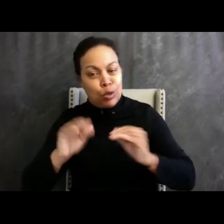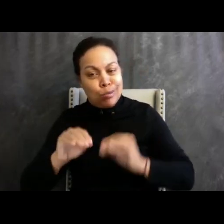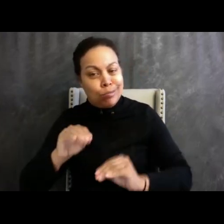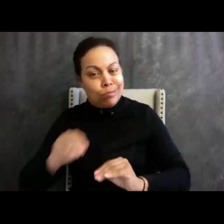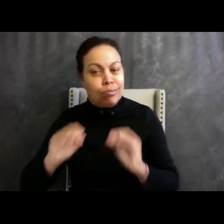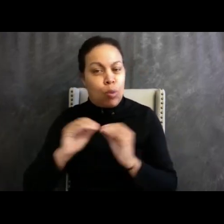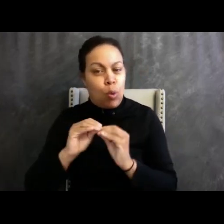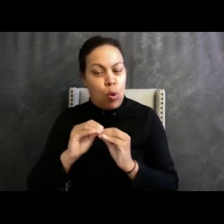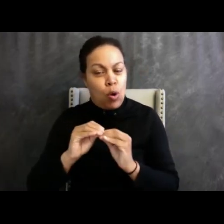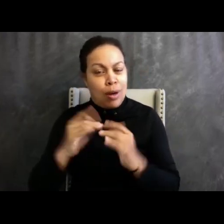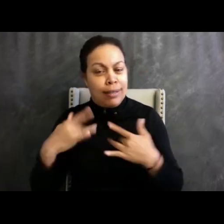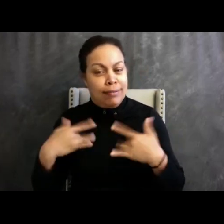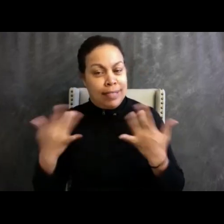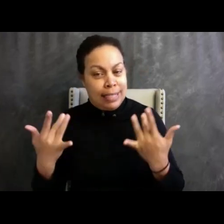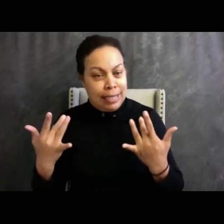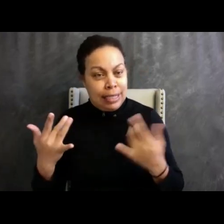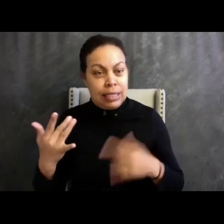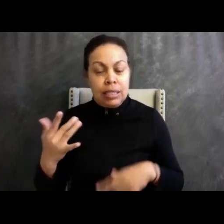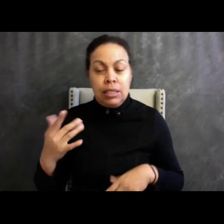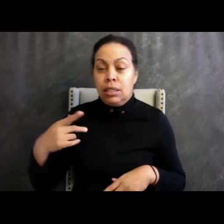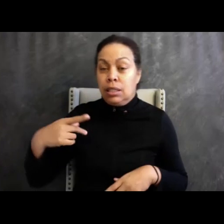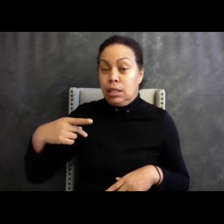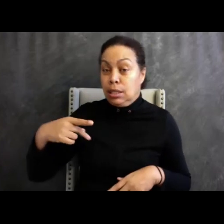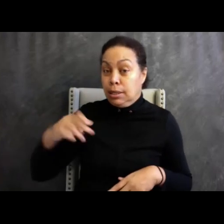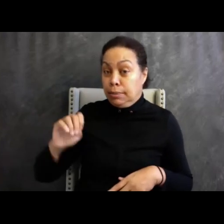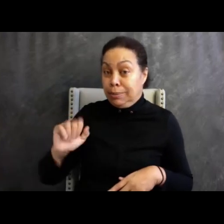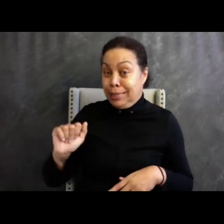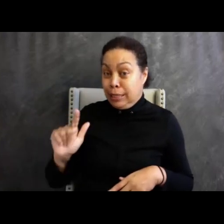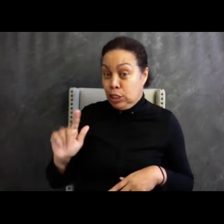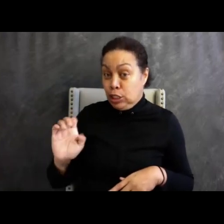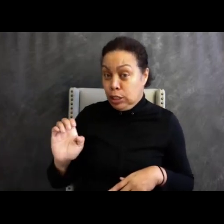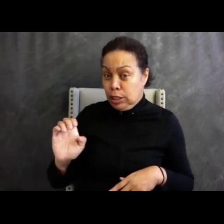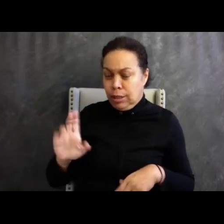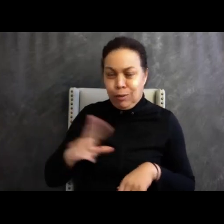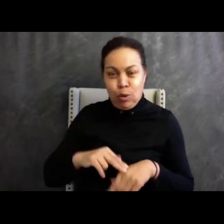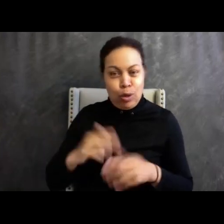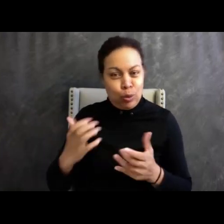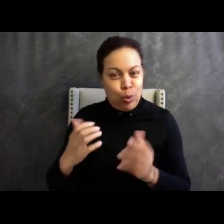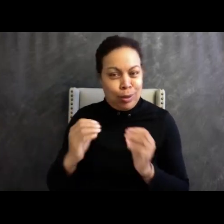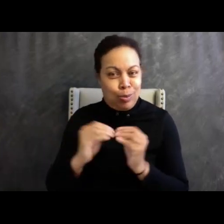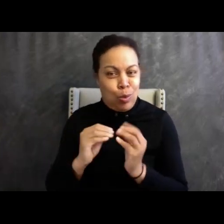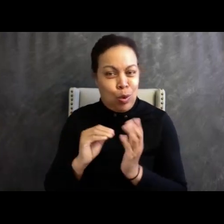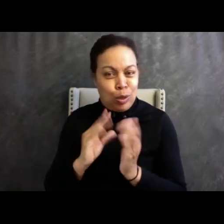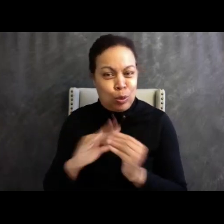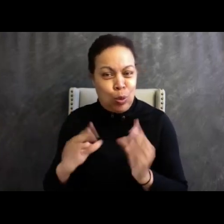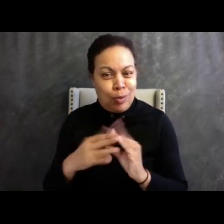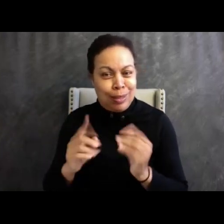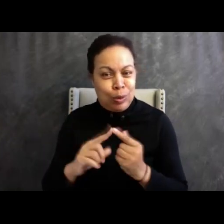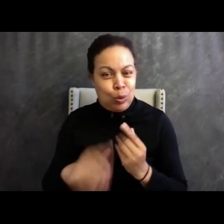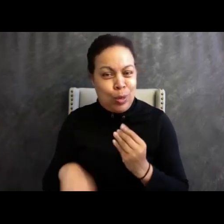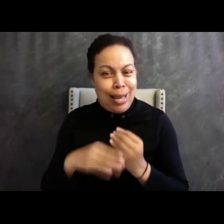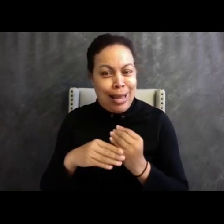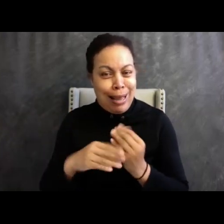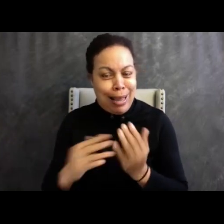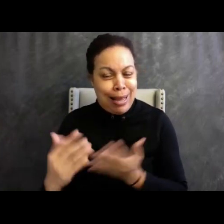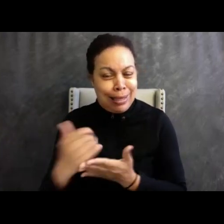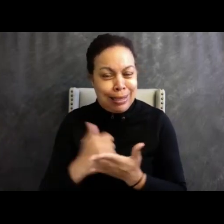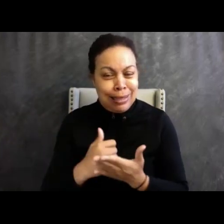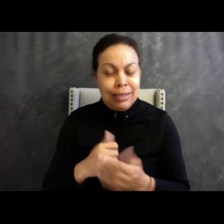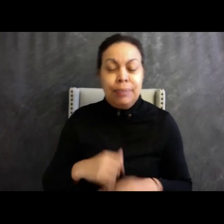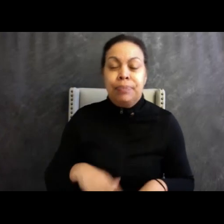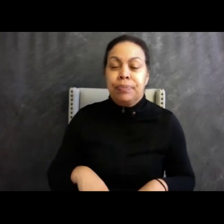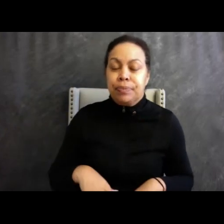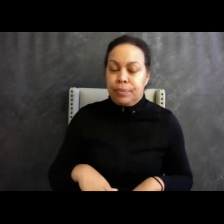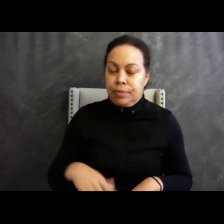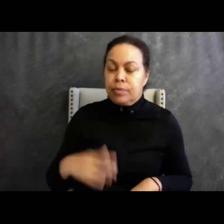project. Also, the Peale, of course, is looking for more stories and adding to this cultural record. So we were interested in